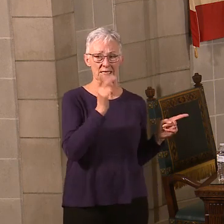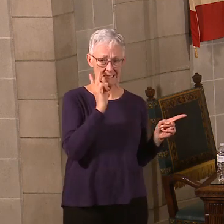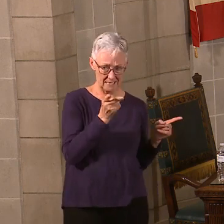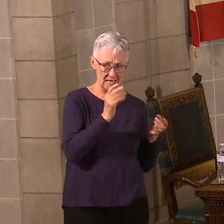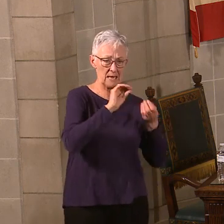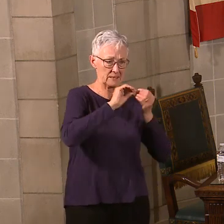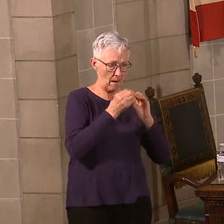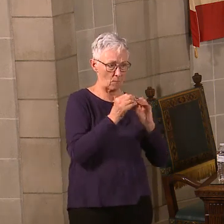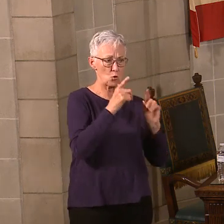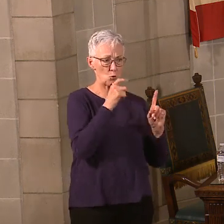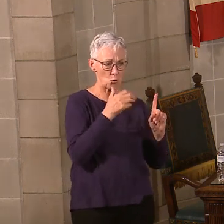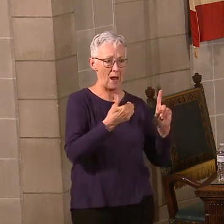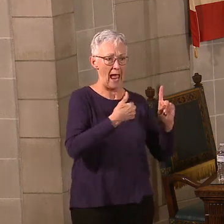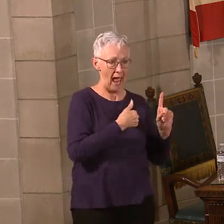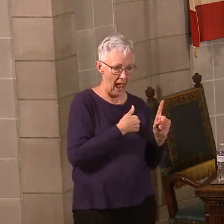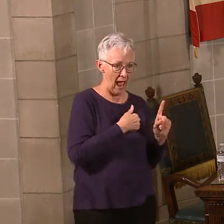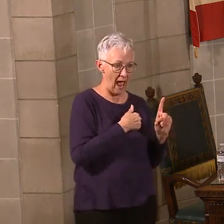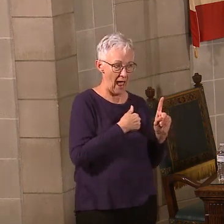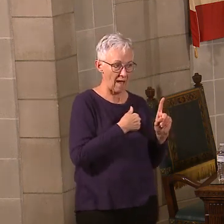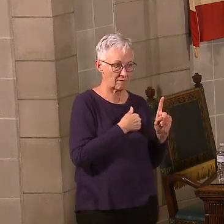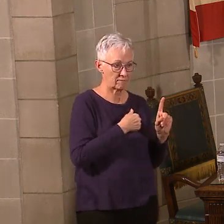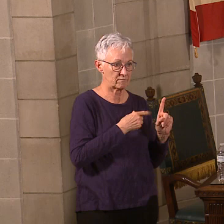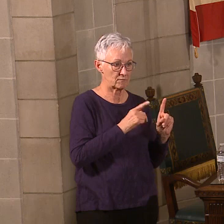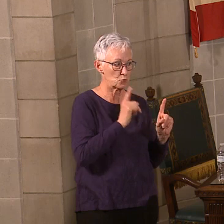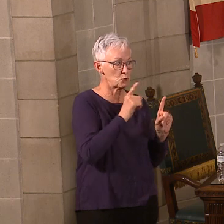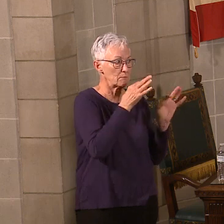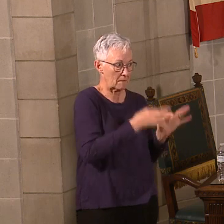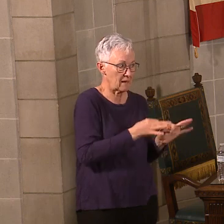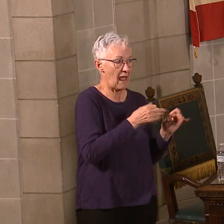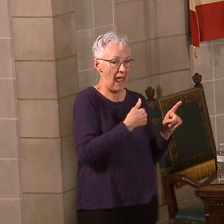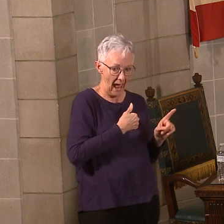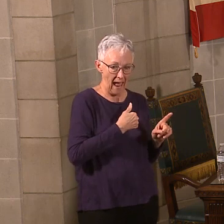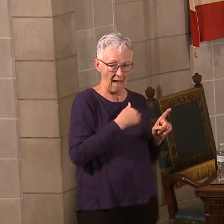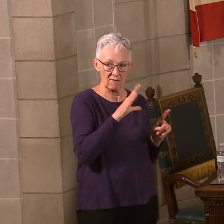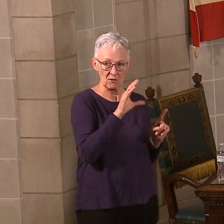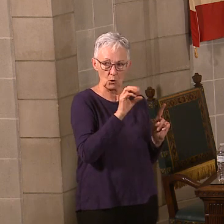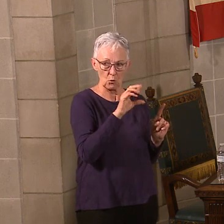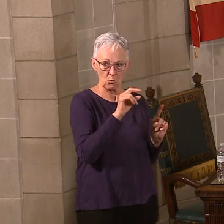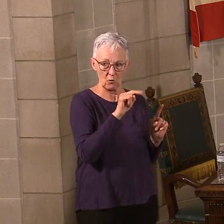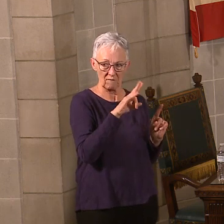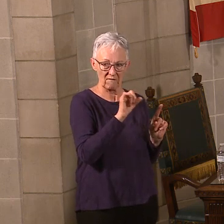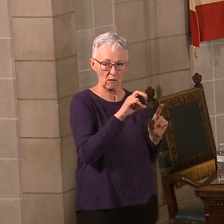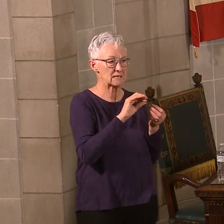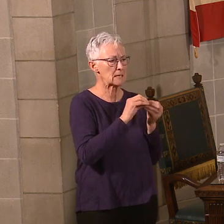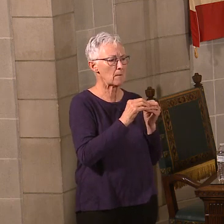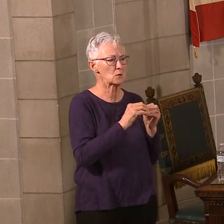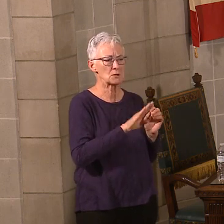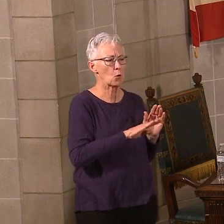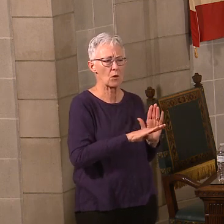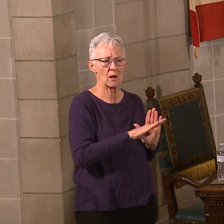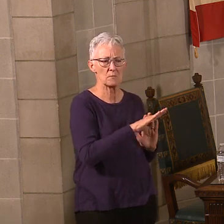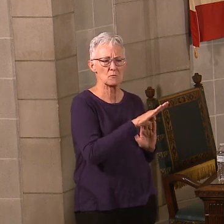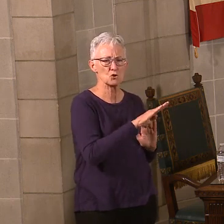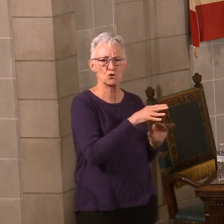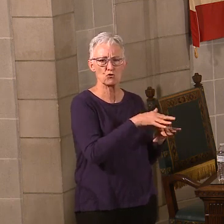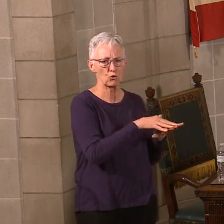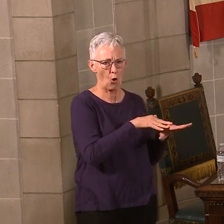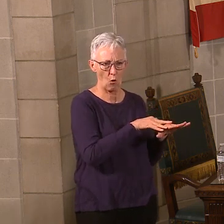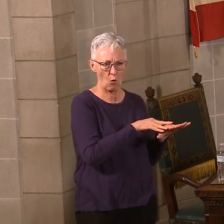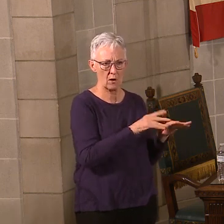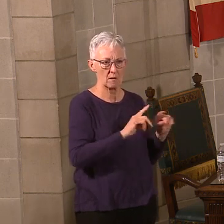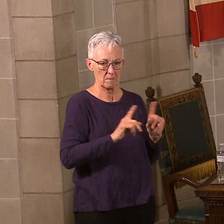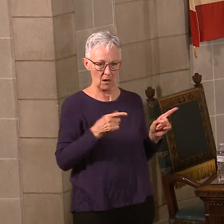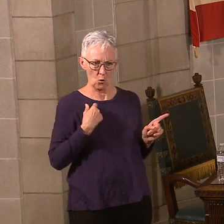going up as fast as what has happened in other states. Now, we got to continue to stay on top of this, and we will take other actions if we need to. But right